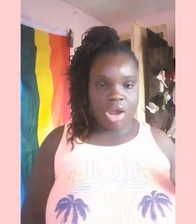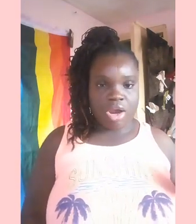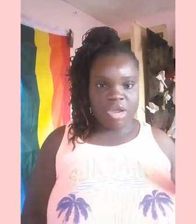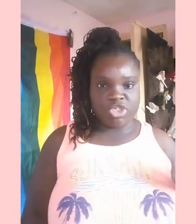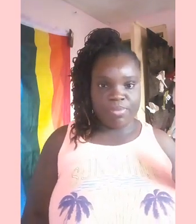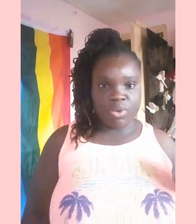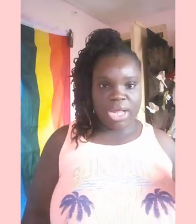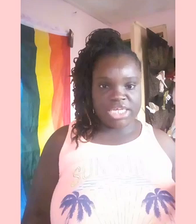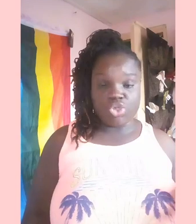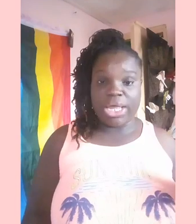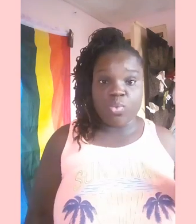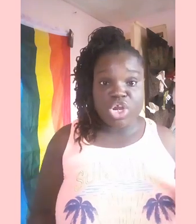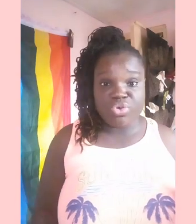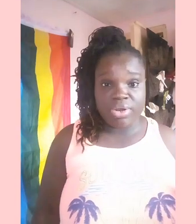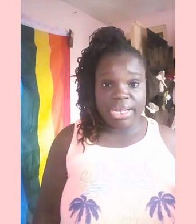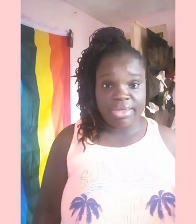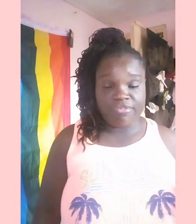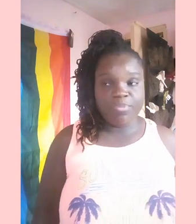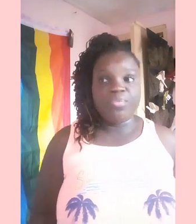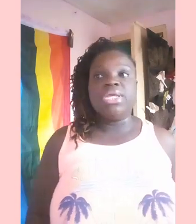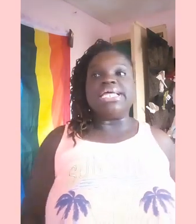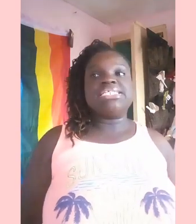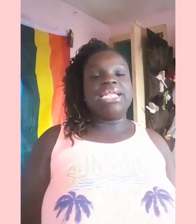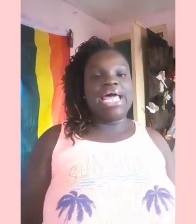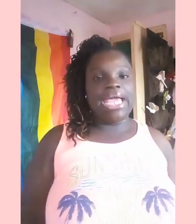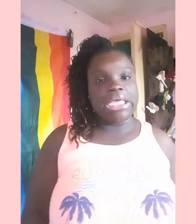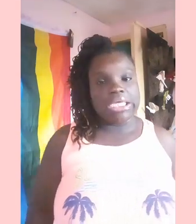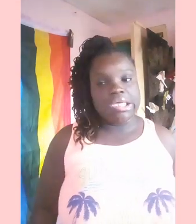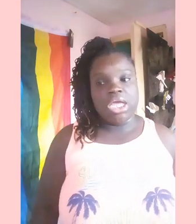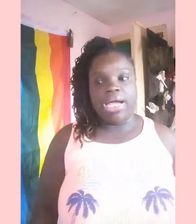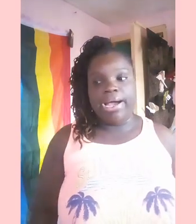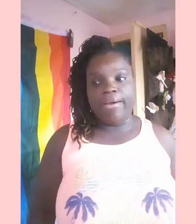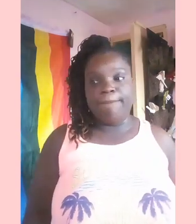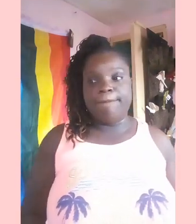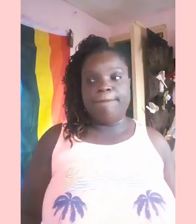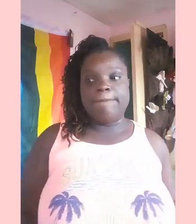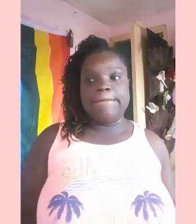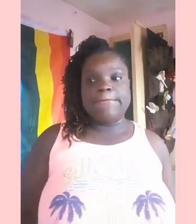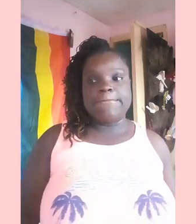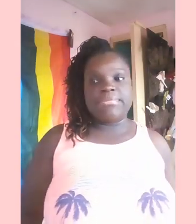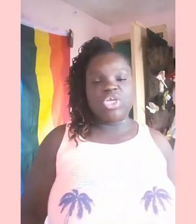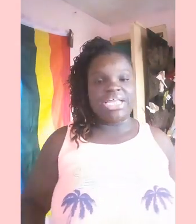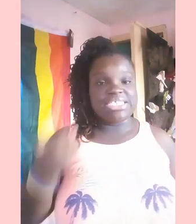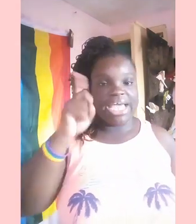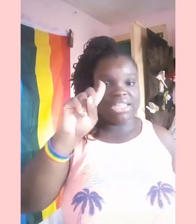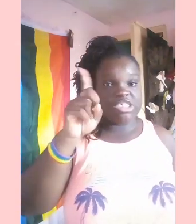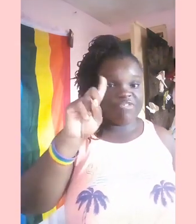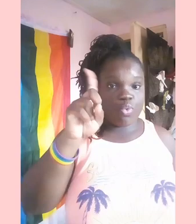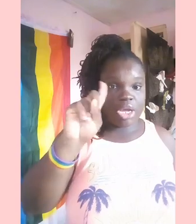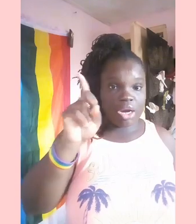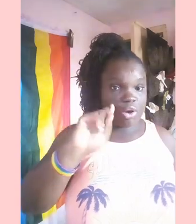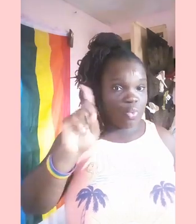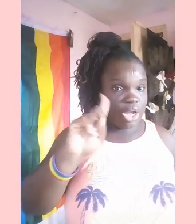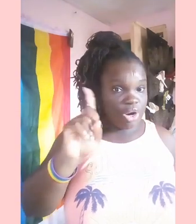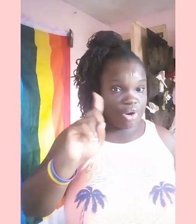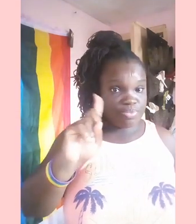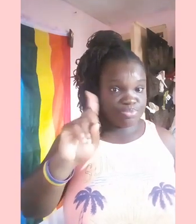or if somebody would ask you, like, where do you live? So like you can sign this for where